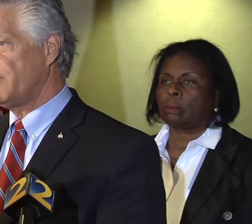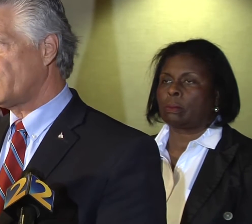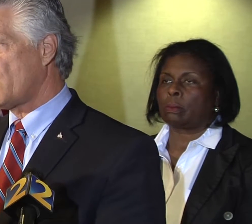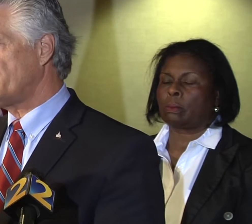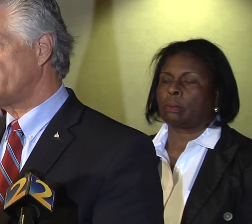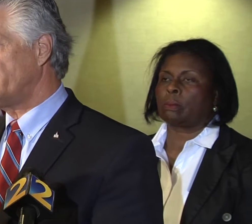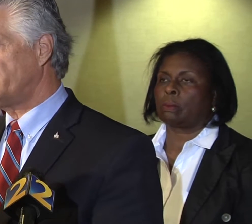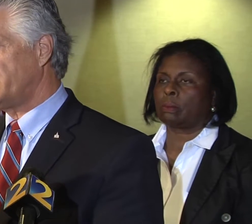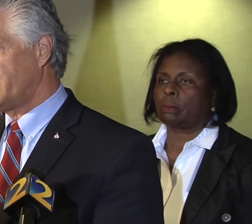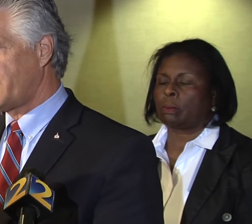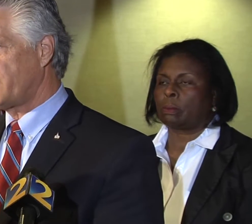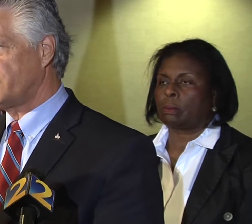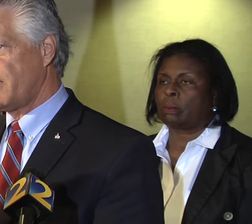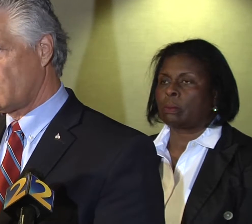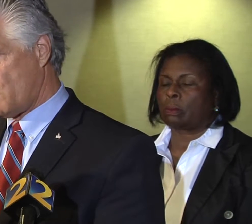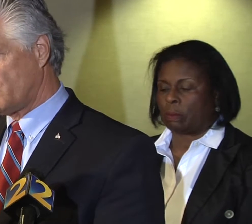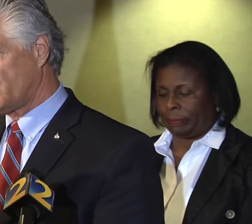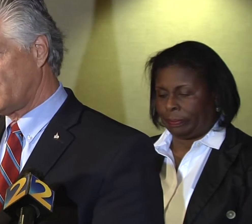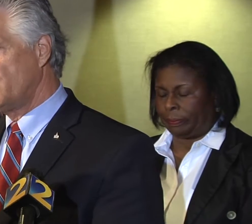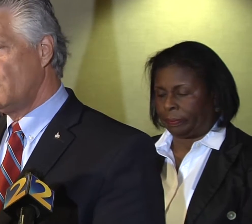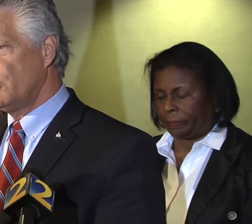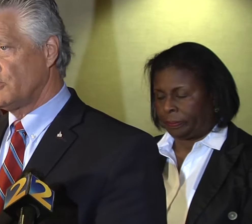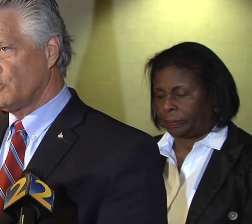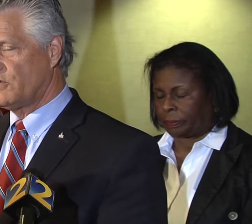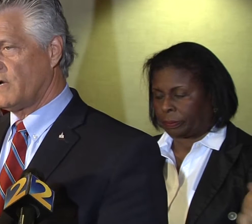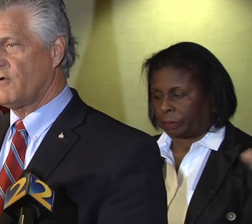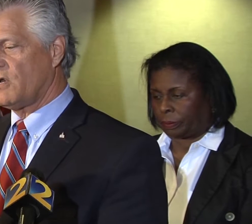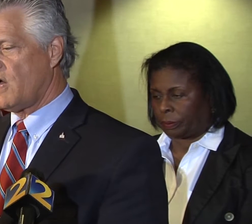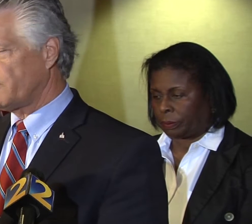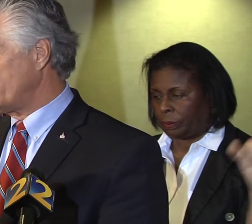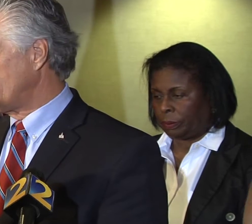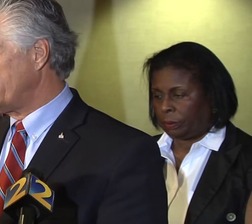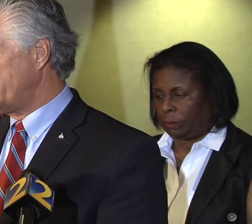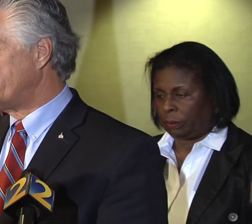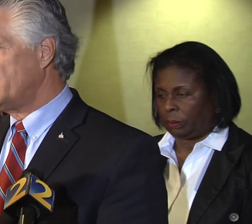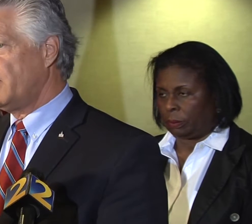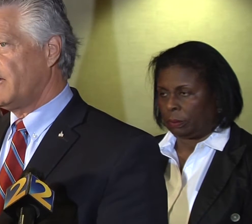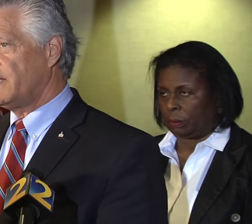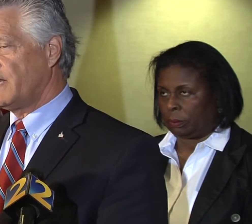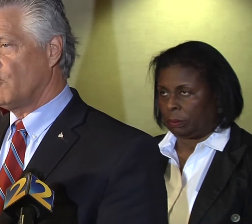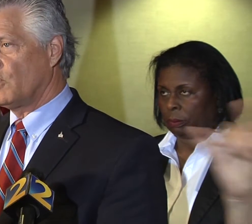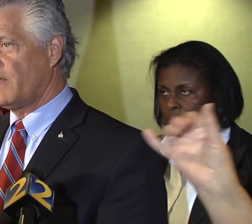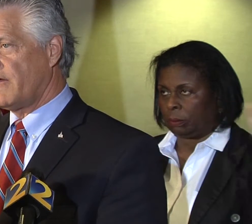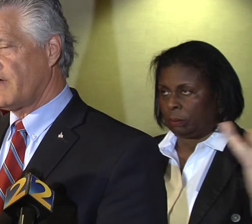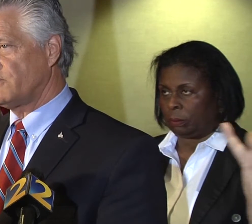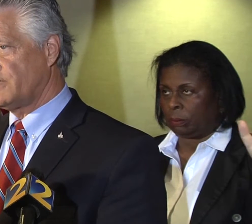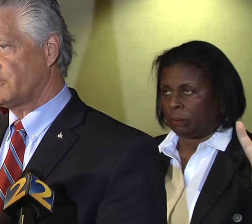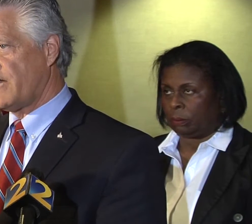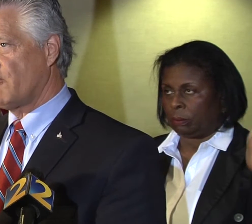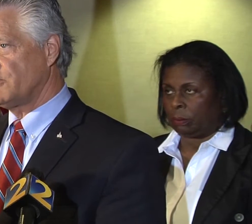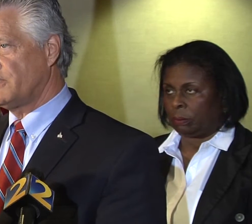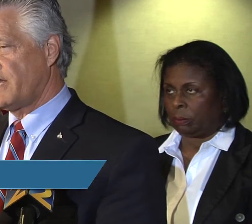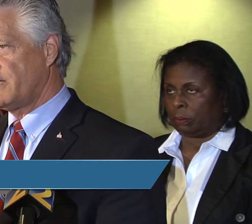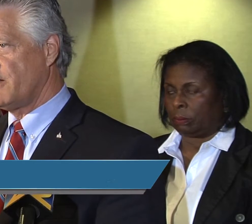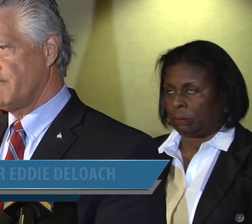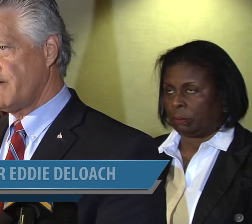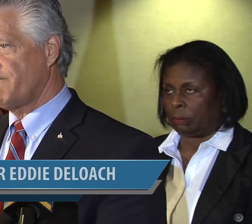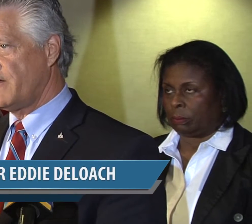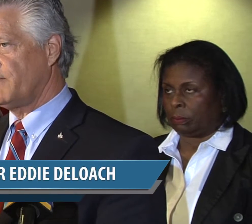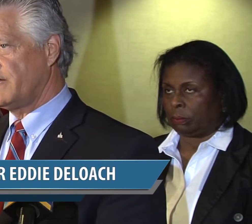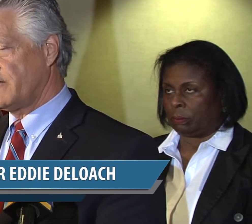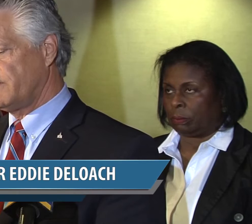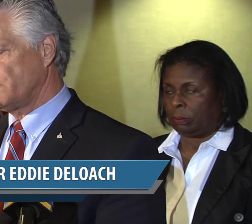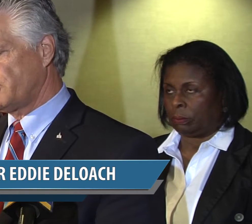and give them an opportunity to get out of the town also. So at 12 o'clock, they will leave, and they've got 6 hours to take care of